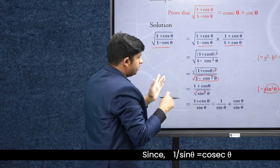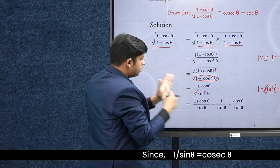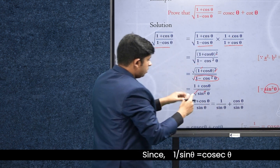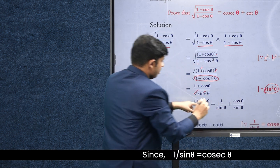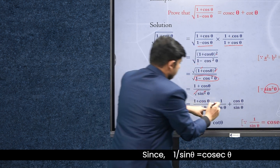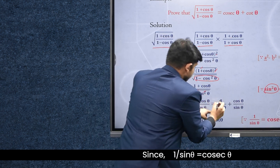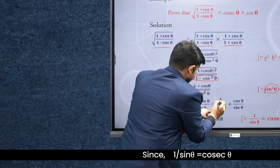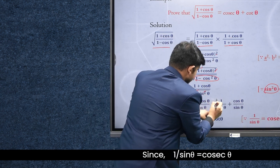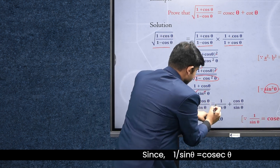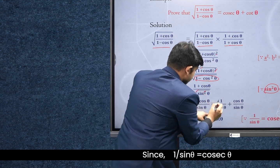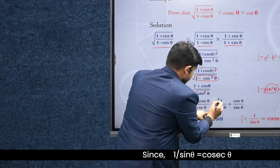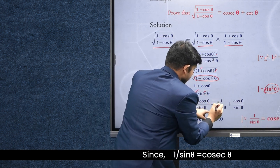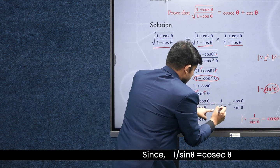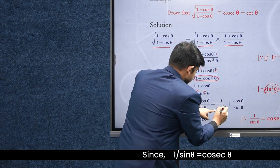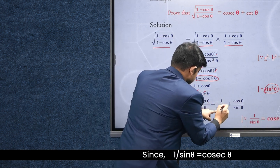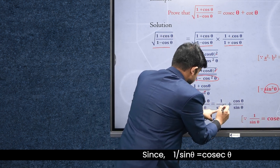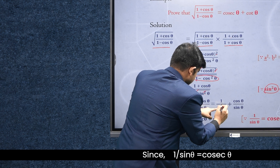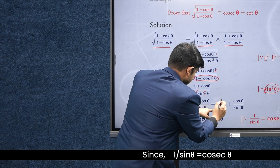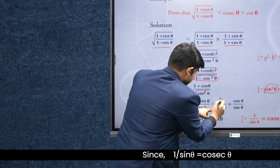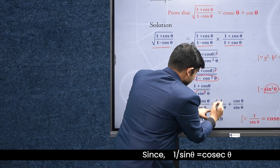Since 1 by sin theta is equal to cosecant theta,